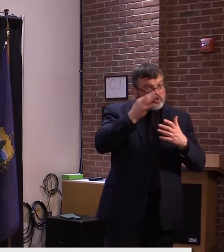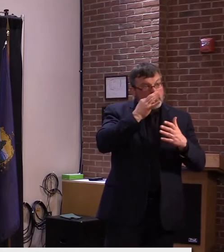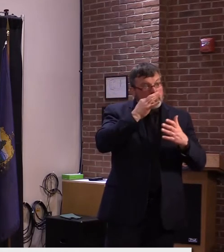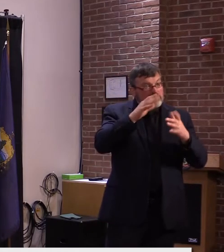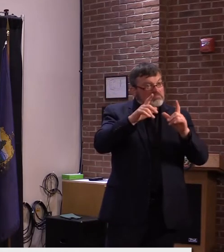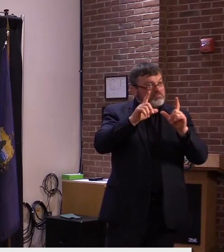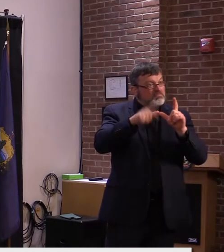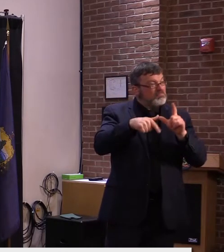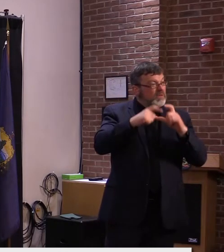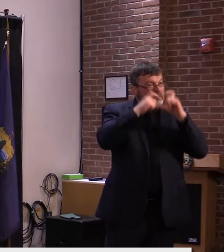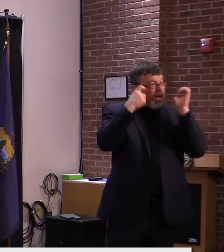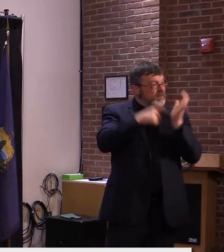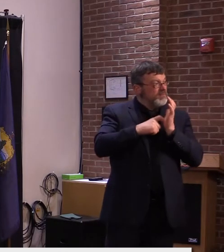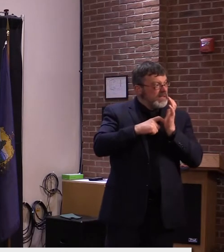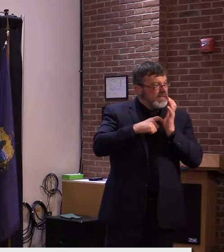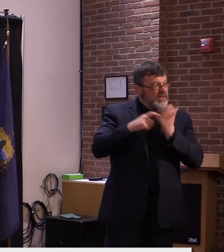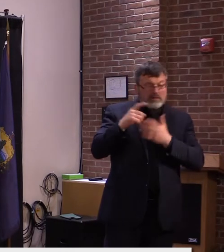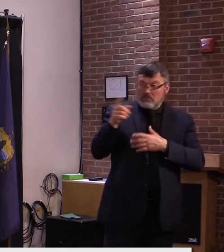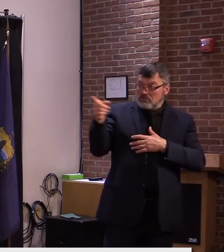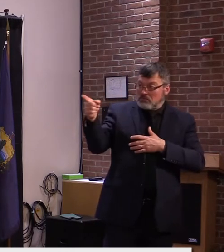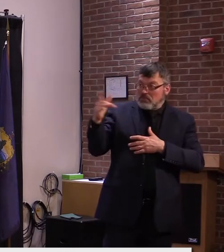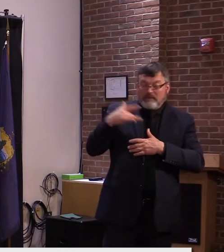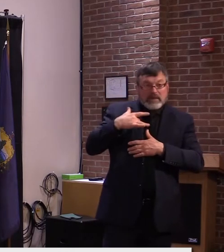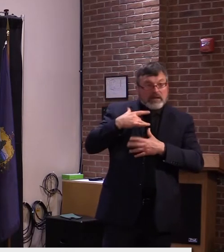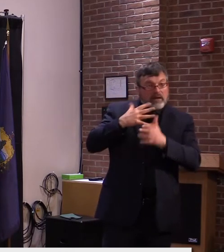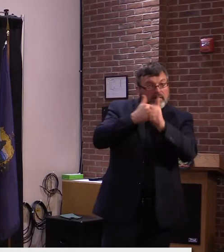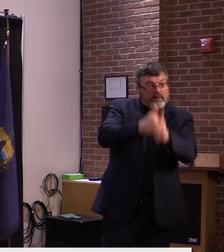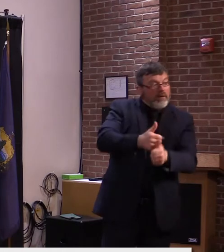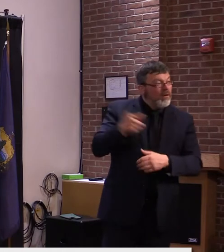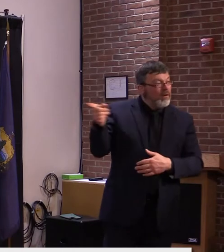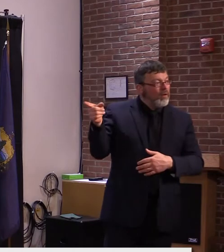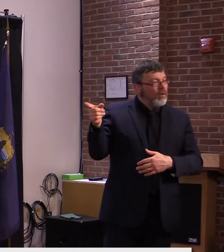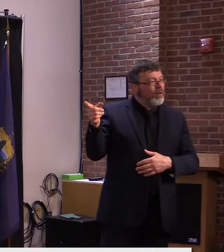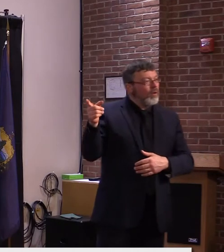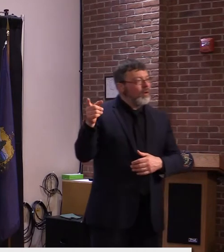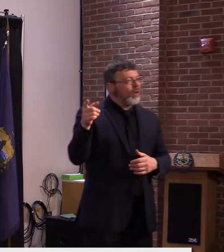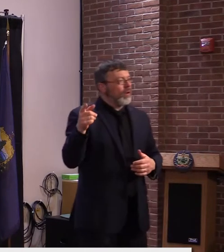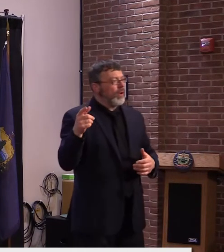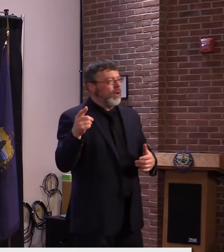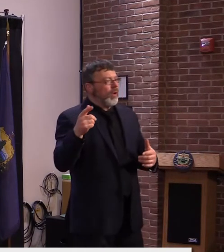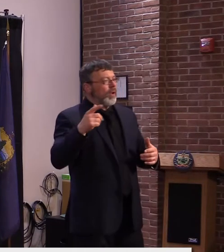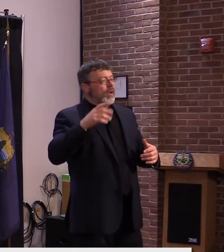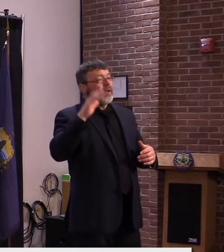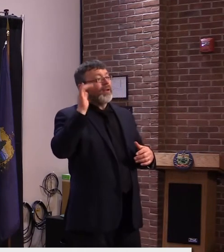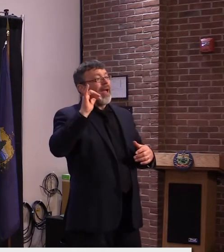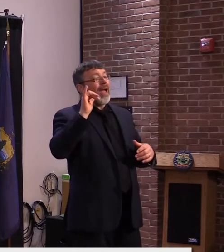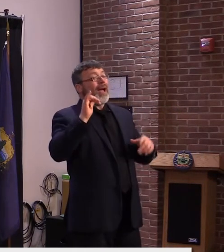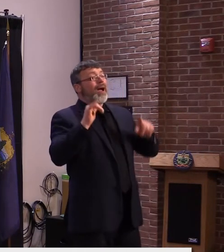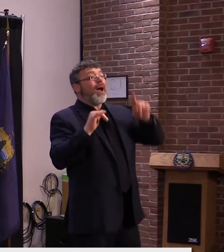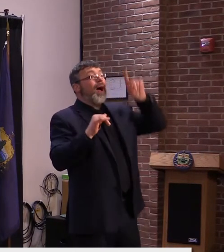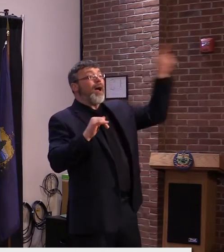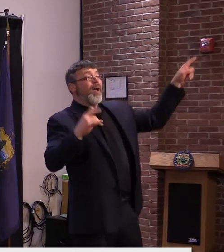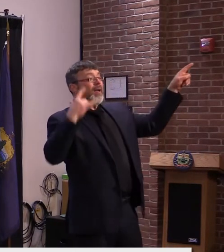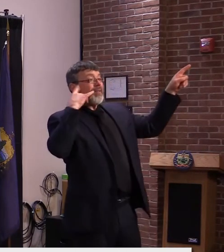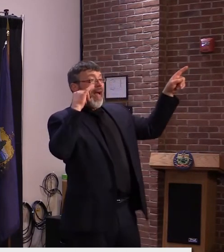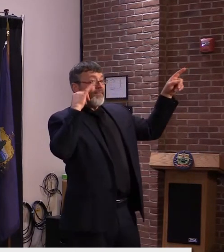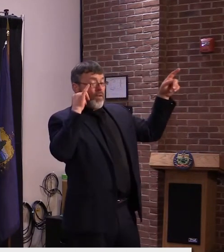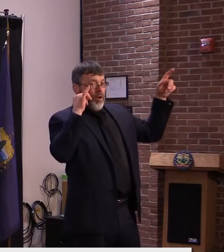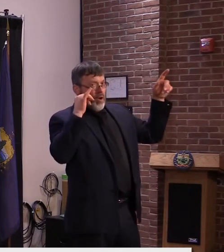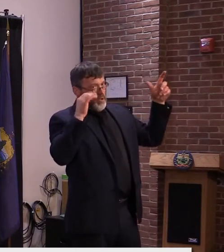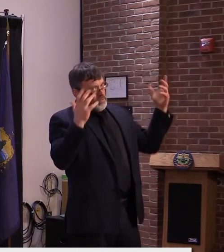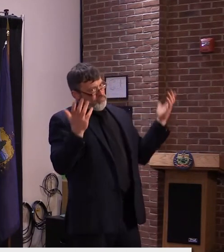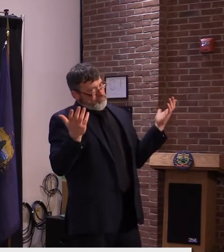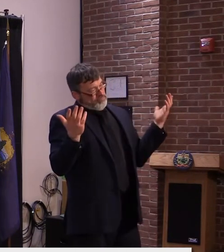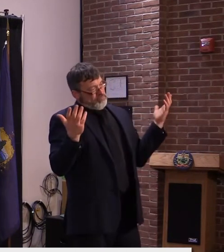follow suit? You can add to that list California and Oregon. It seems like a somewhat